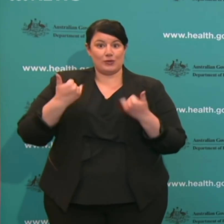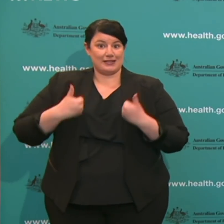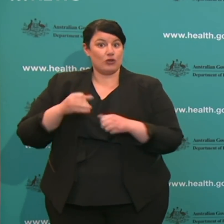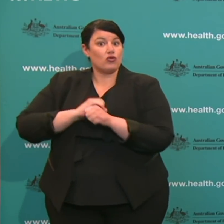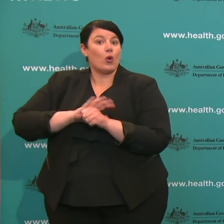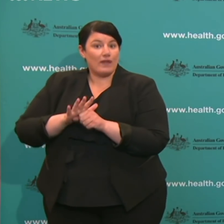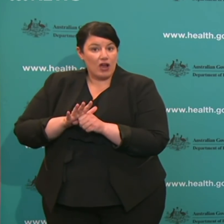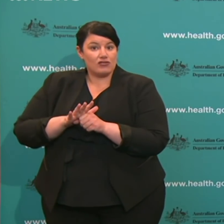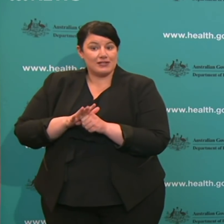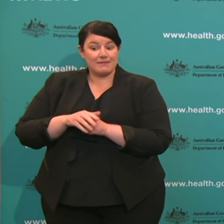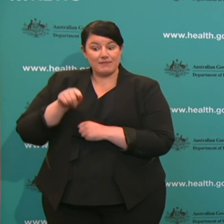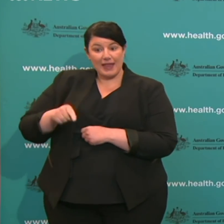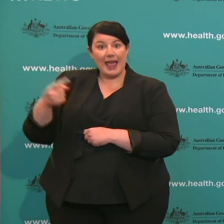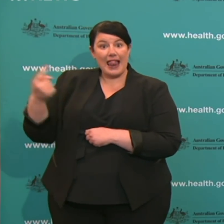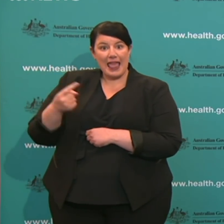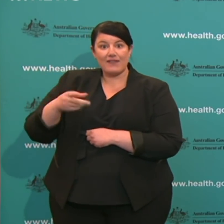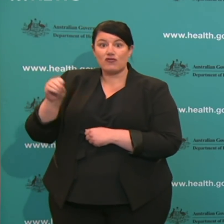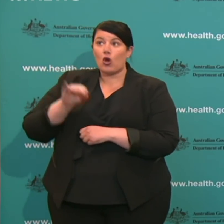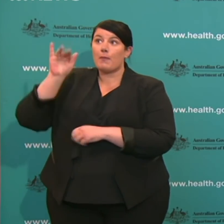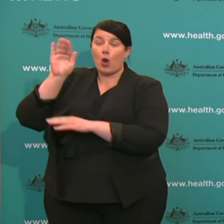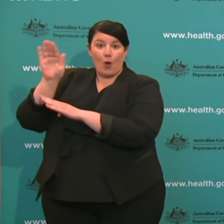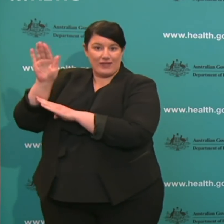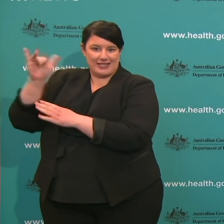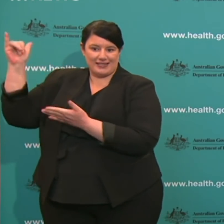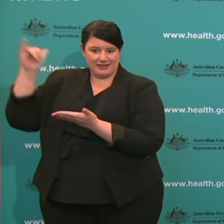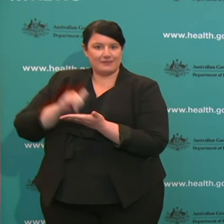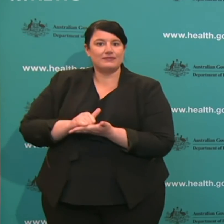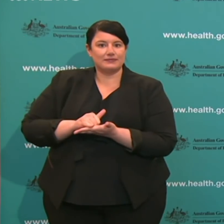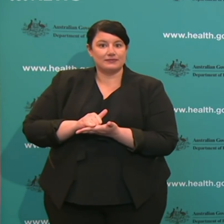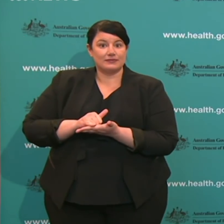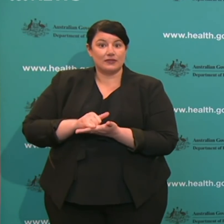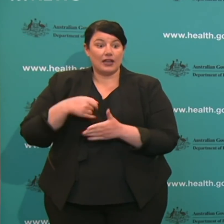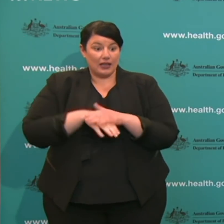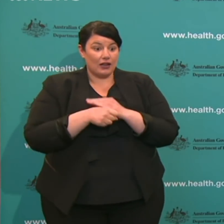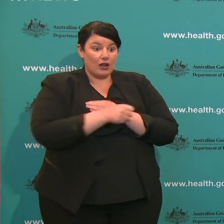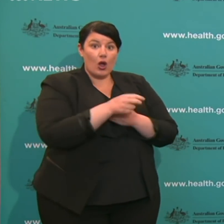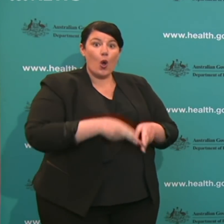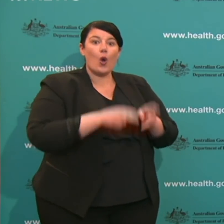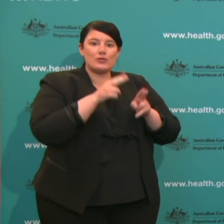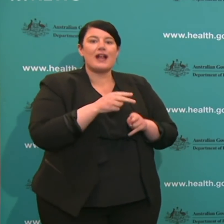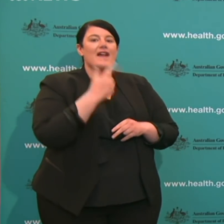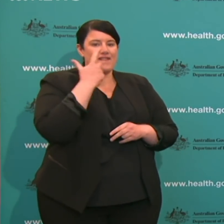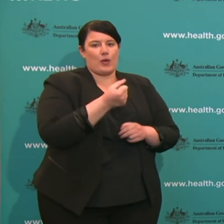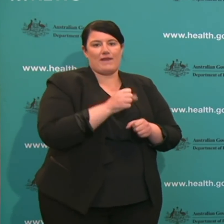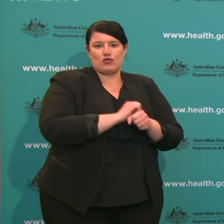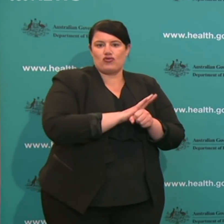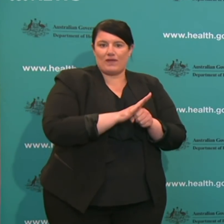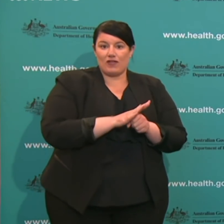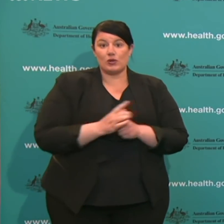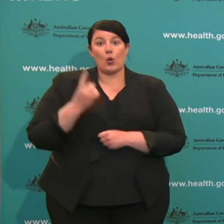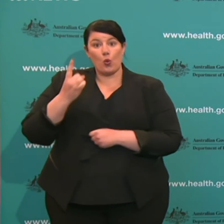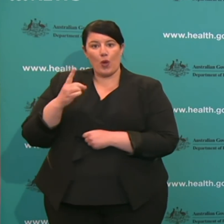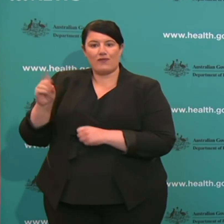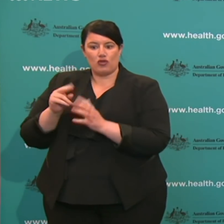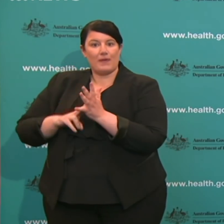reported. 11 of those were overseas acquired and diagnosed whilst in hotel quarantine. 1 was acquired